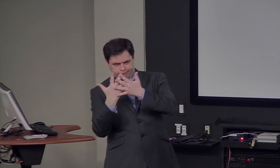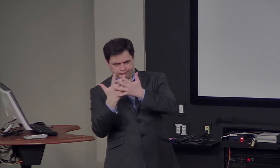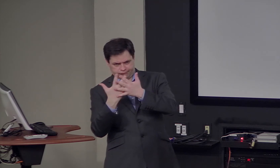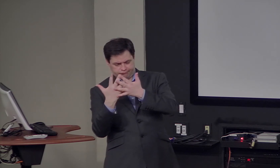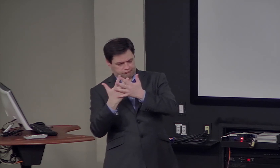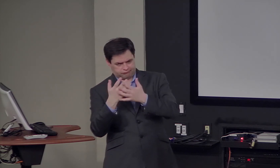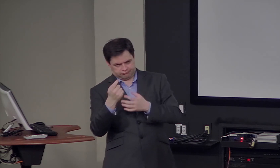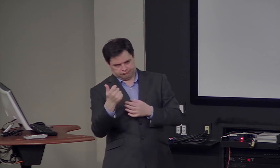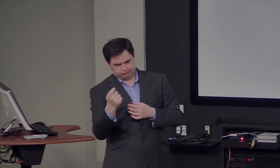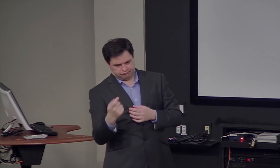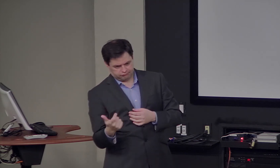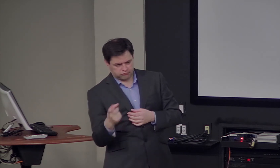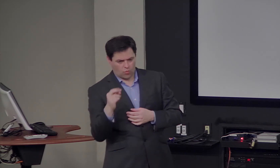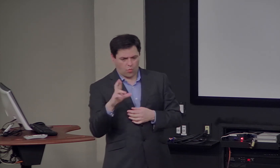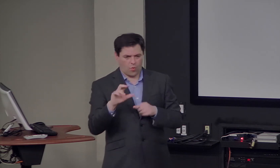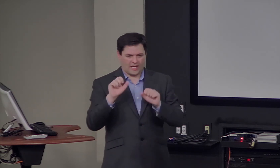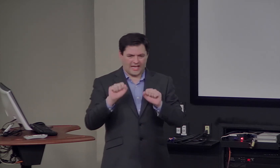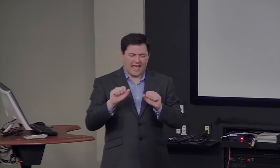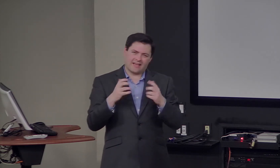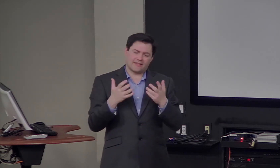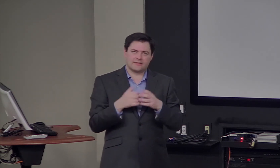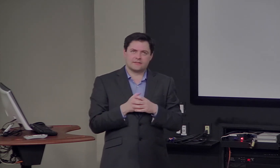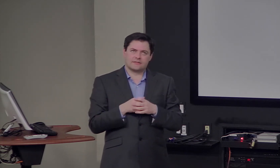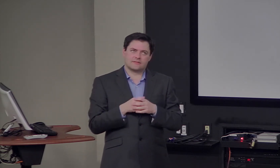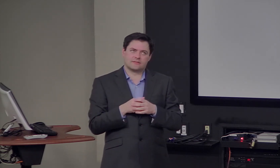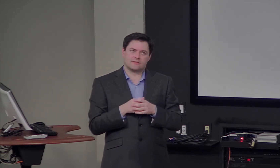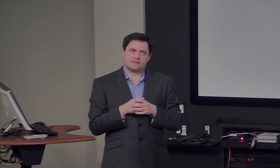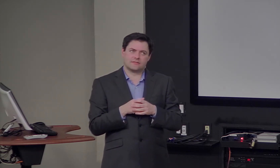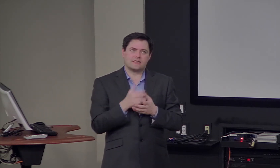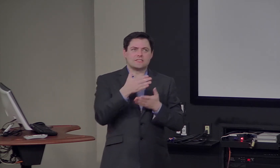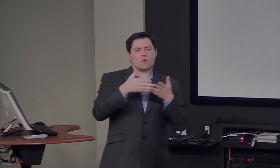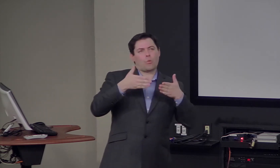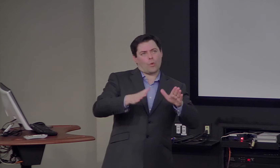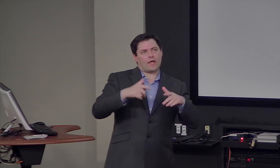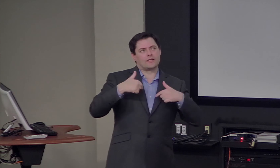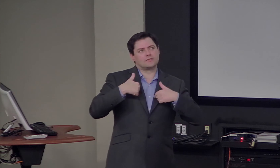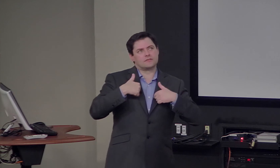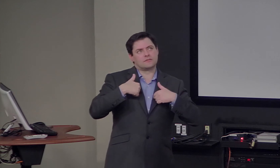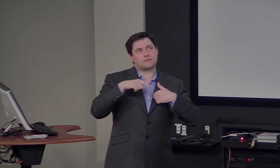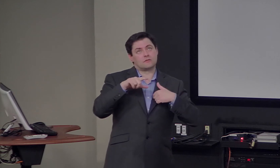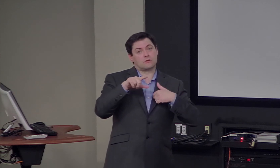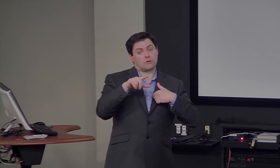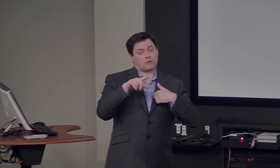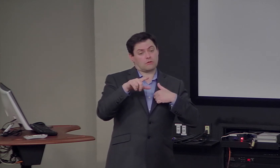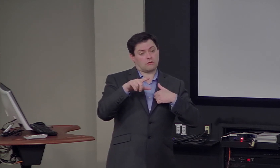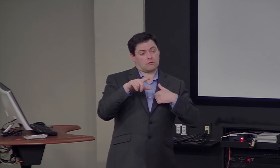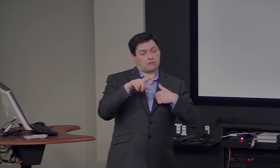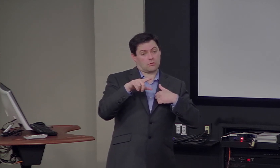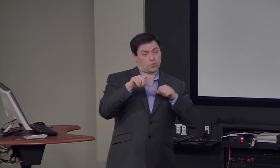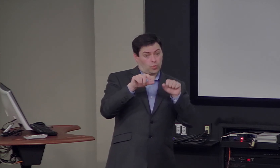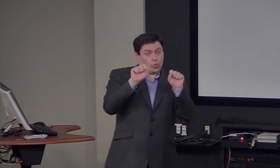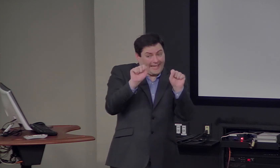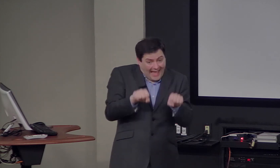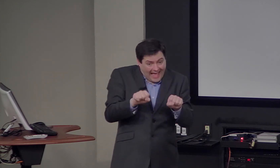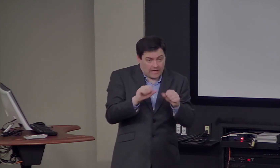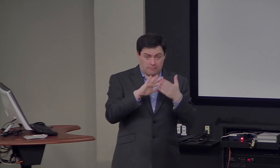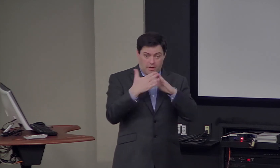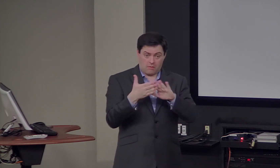studying on their own. The university can screen out individuals who may be not so well suited for that